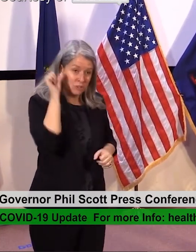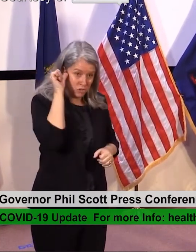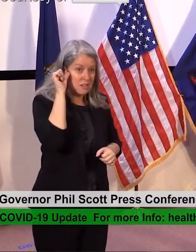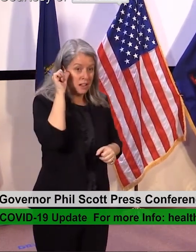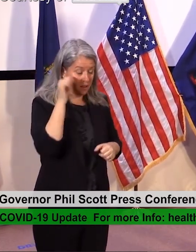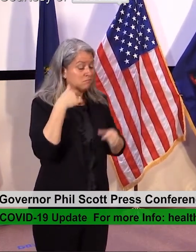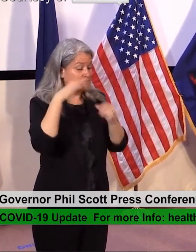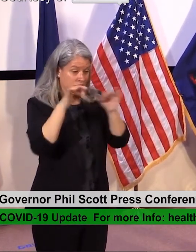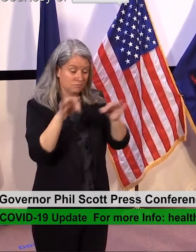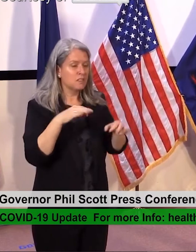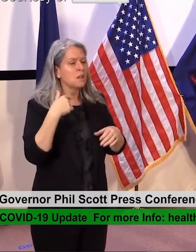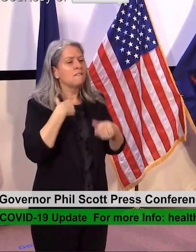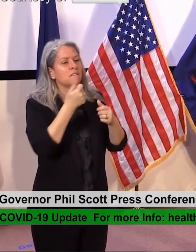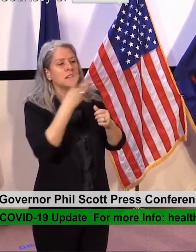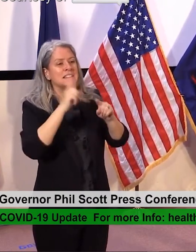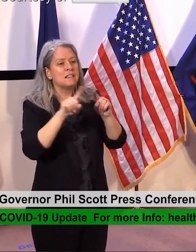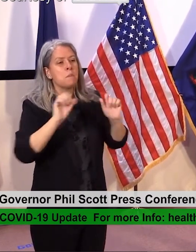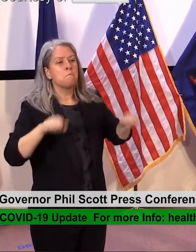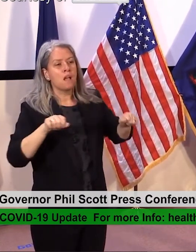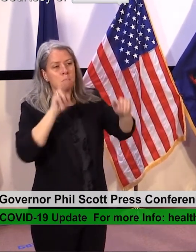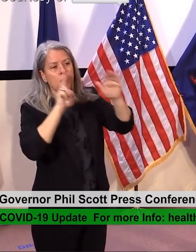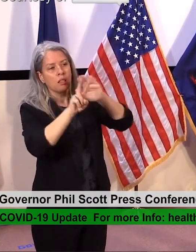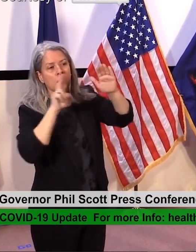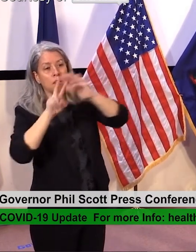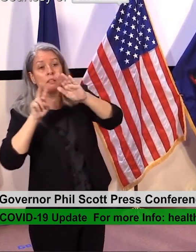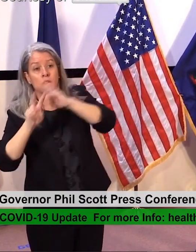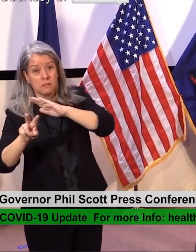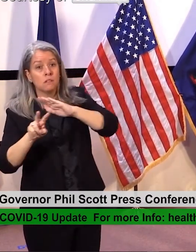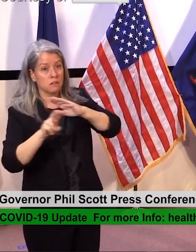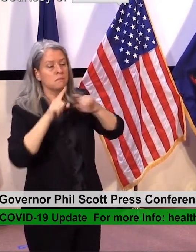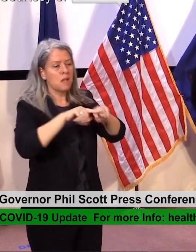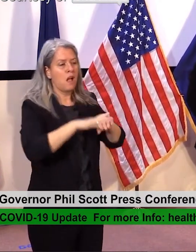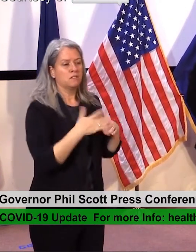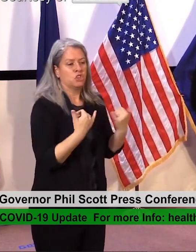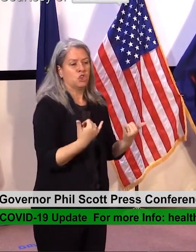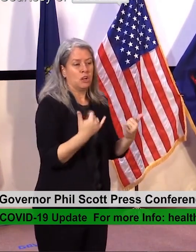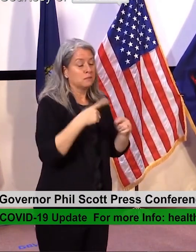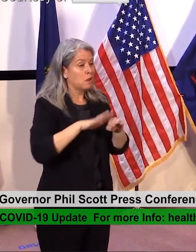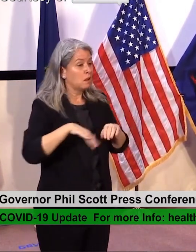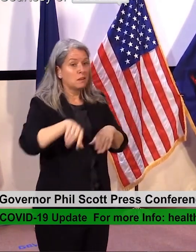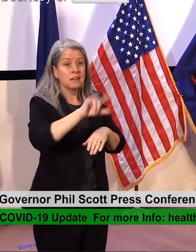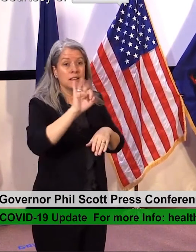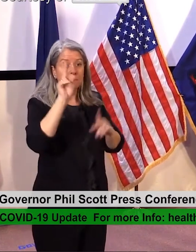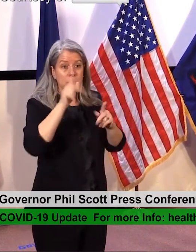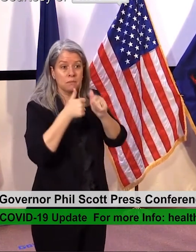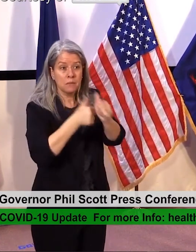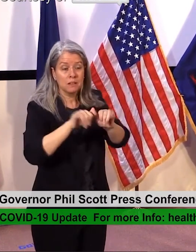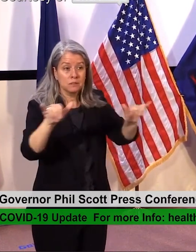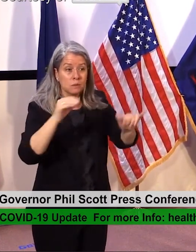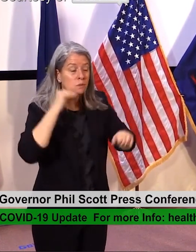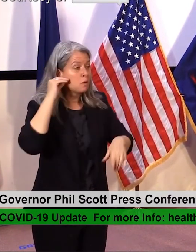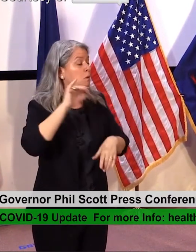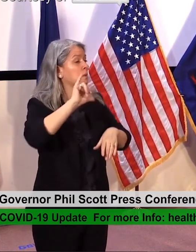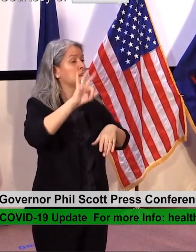are a variety of different trajectories that this can take based on folks' compliance with the key